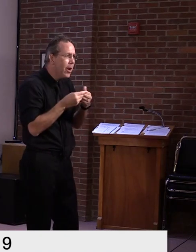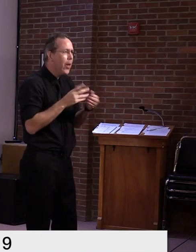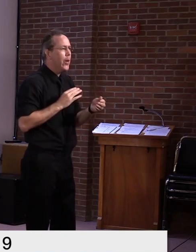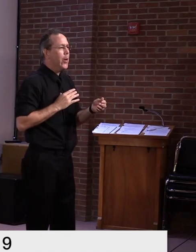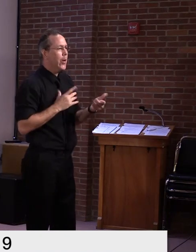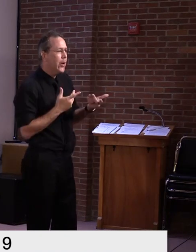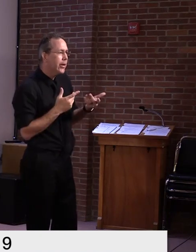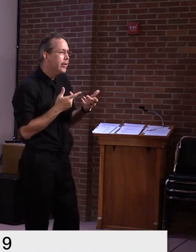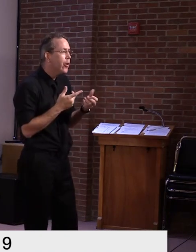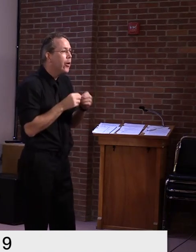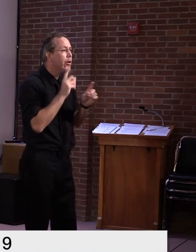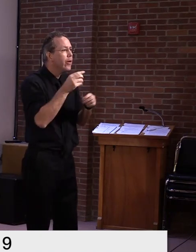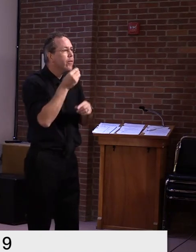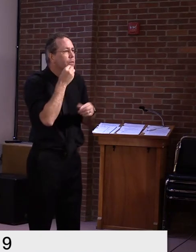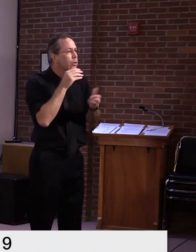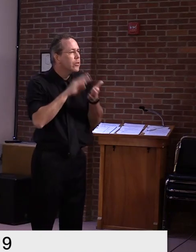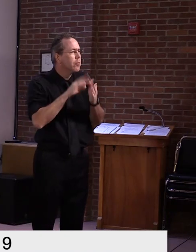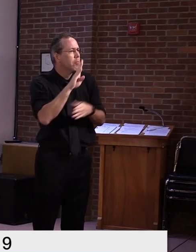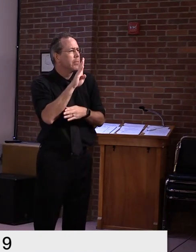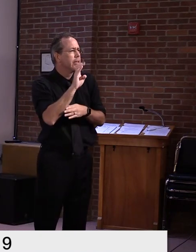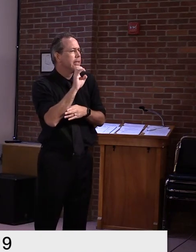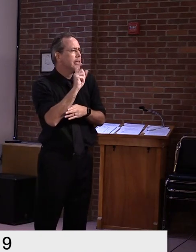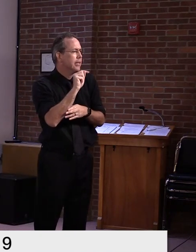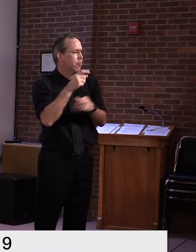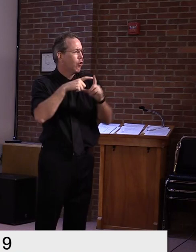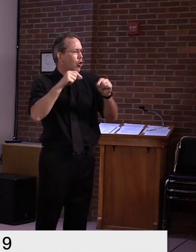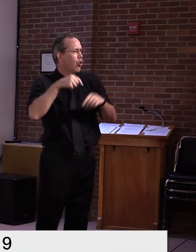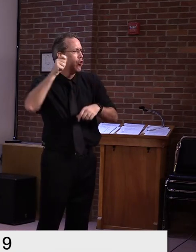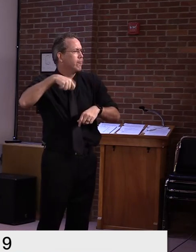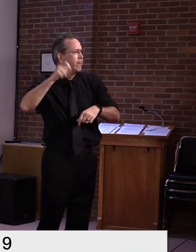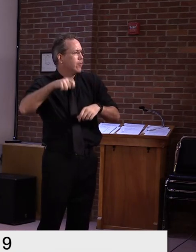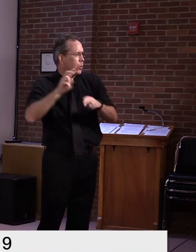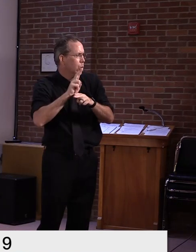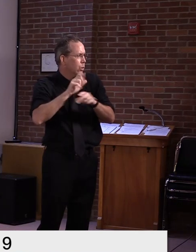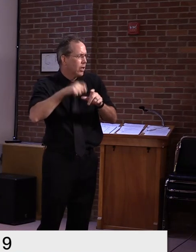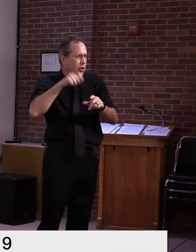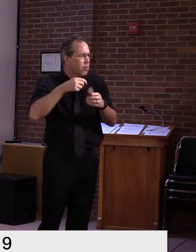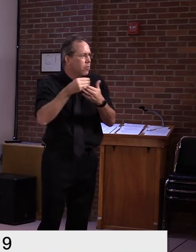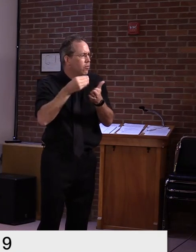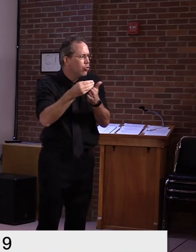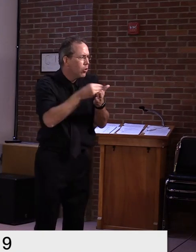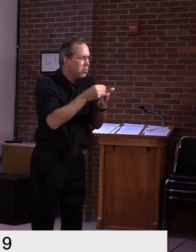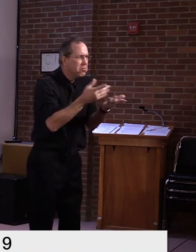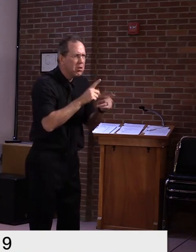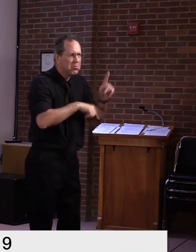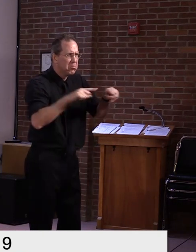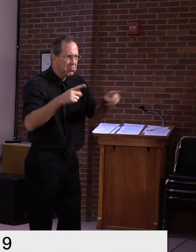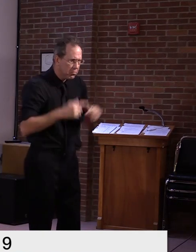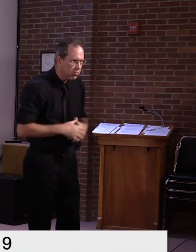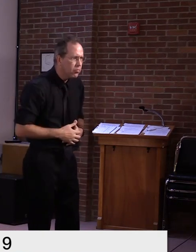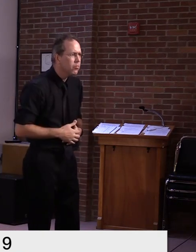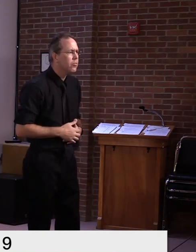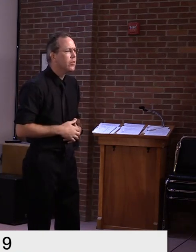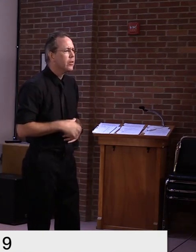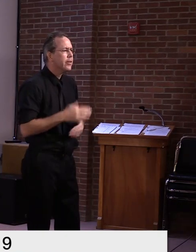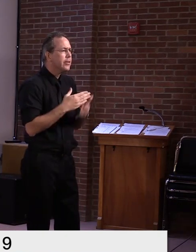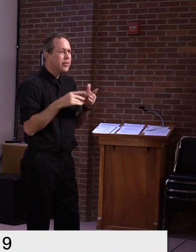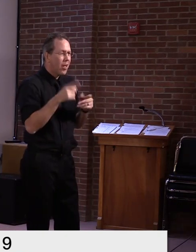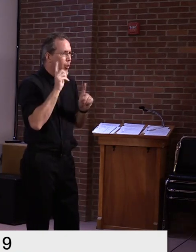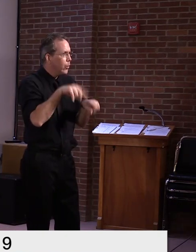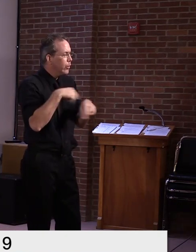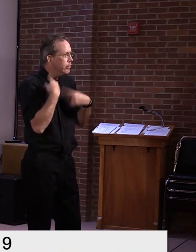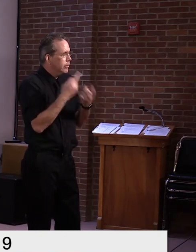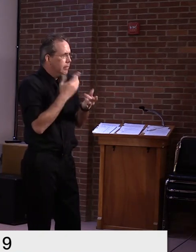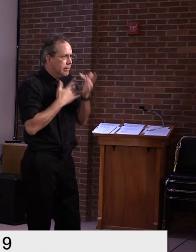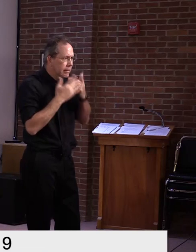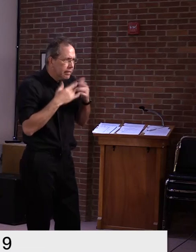direct deposit, or by check. If you or your family are struggling to provide food to your family and are unsure if you